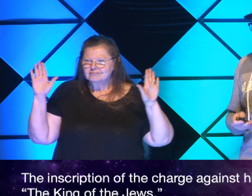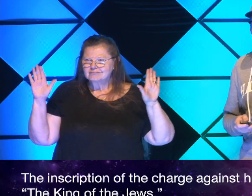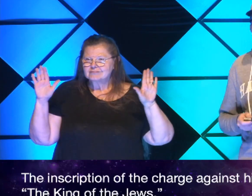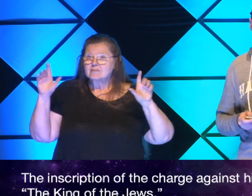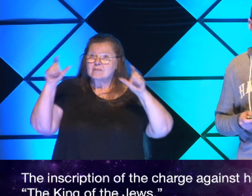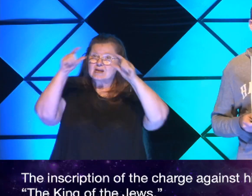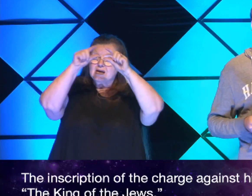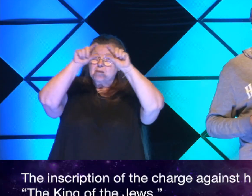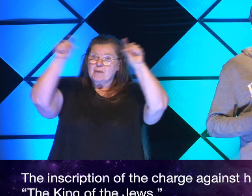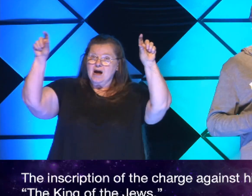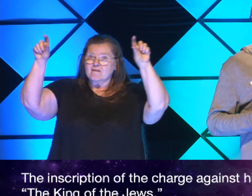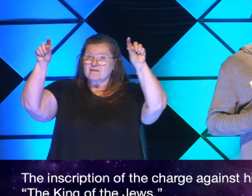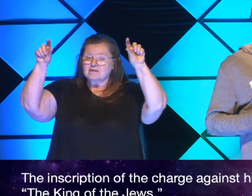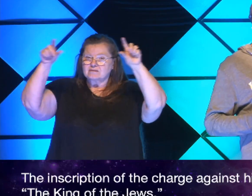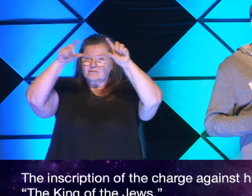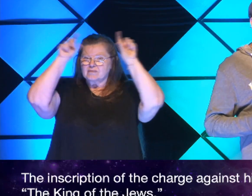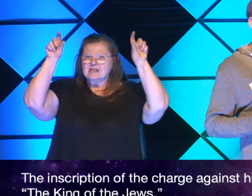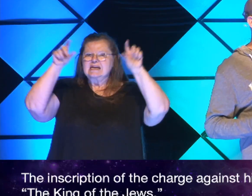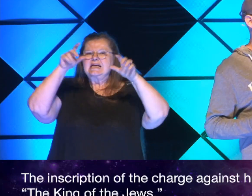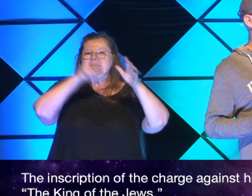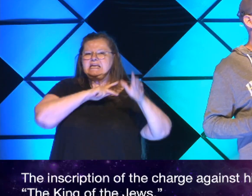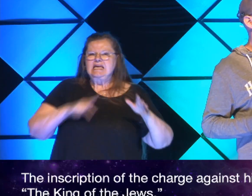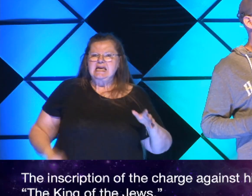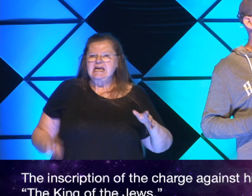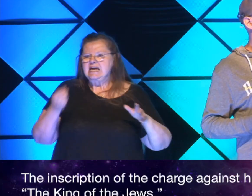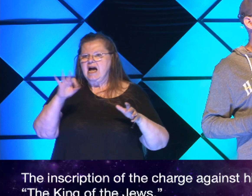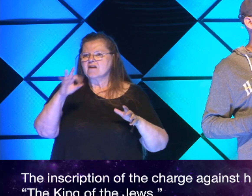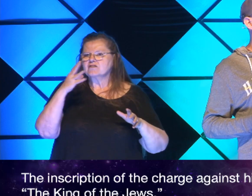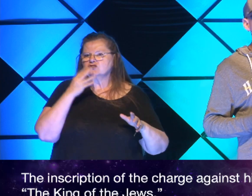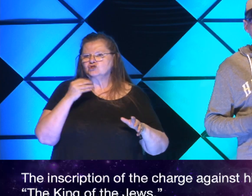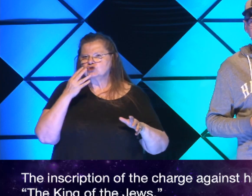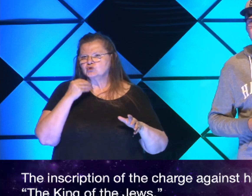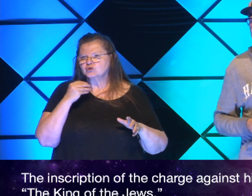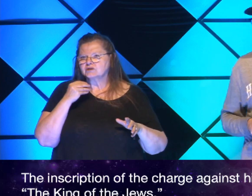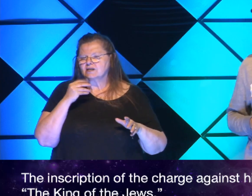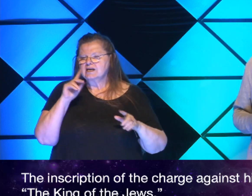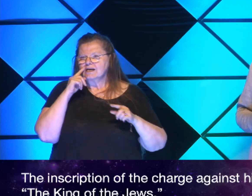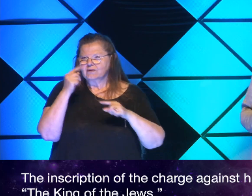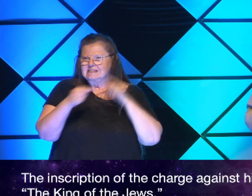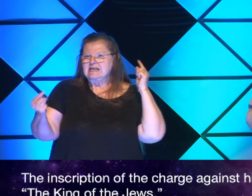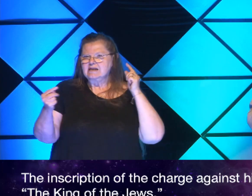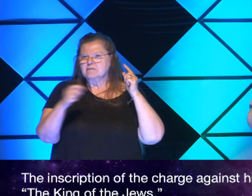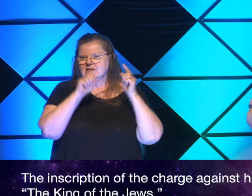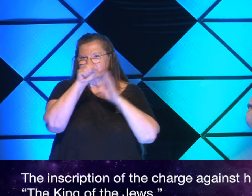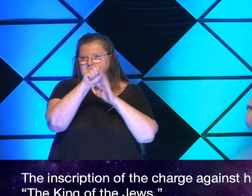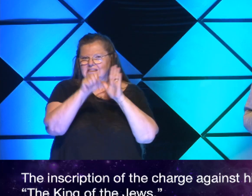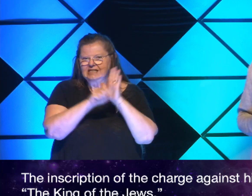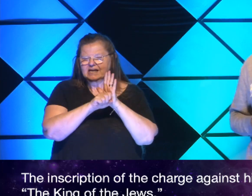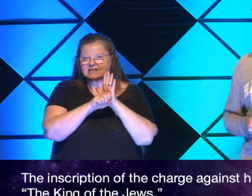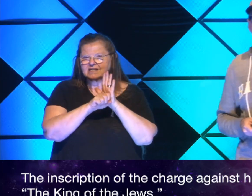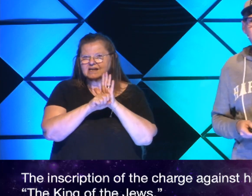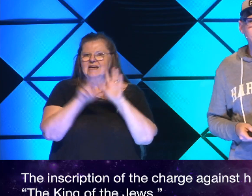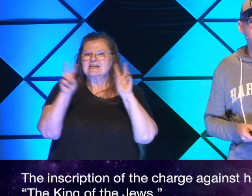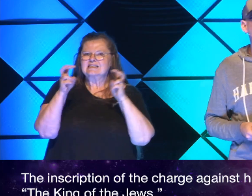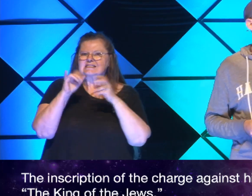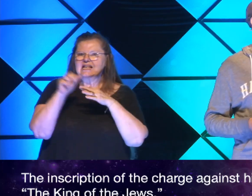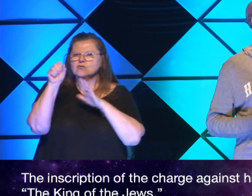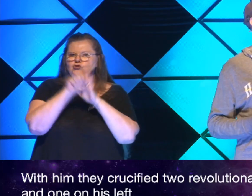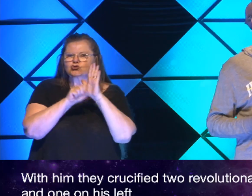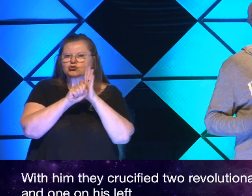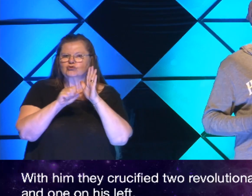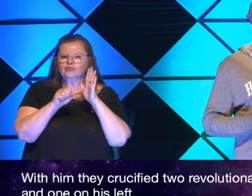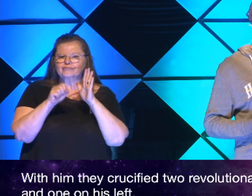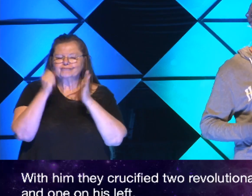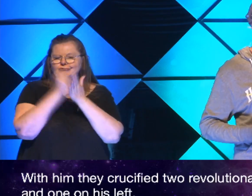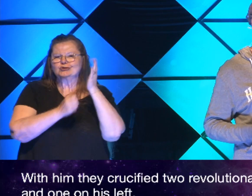the charge was what? King of the Jews. He was an enemy of the state. And it says that he was crucified amongst